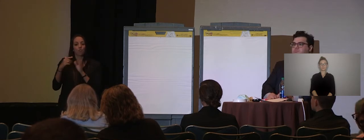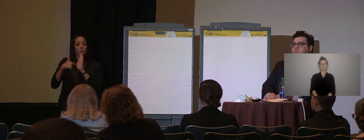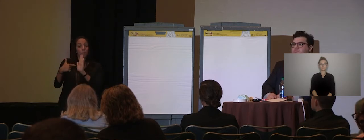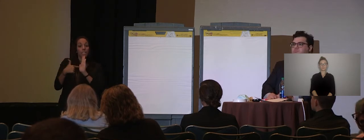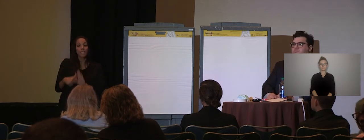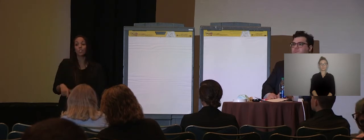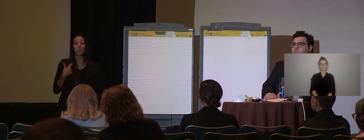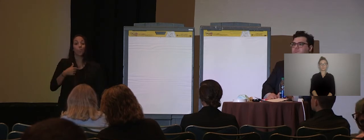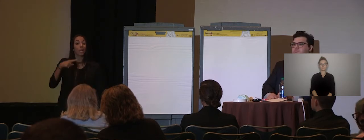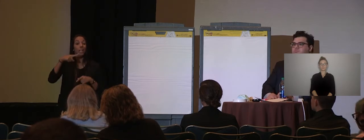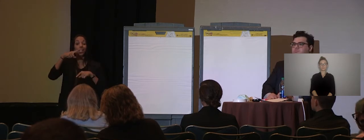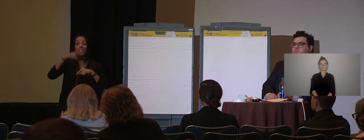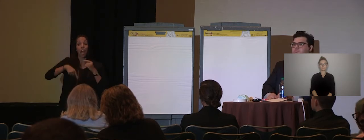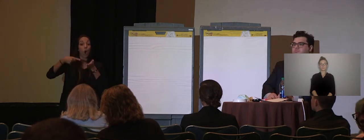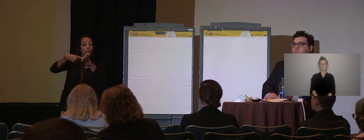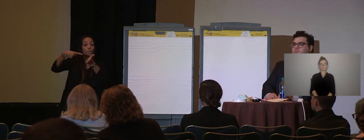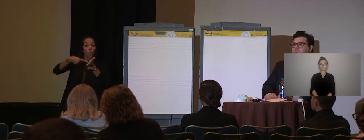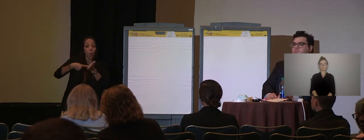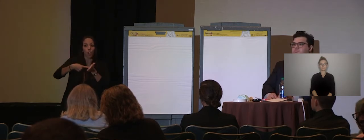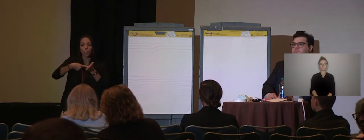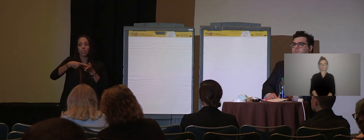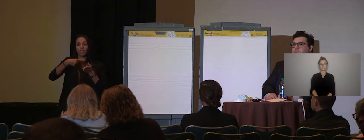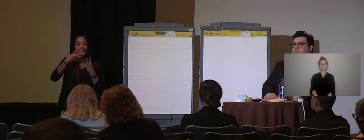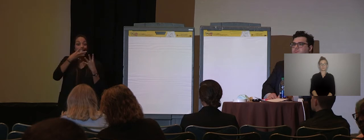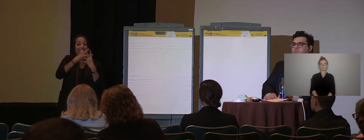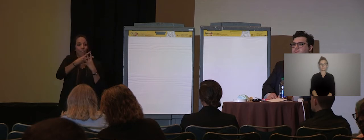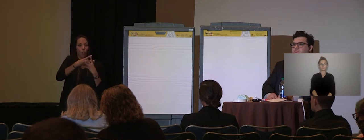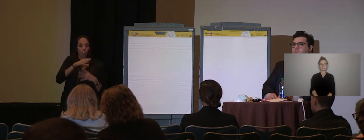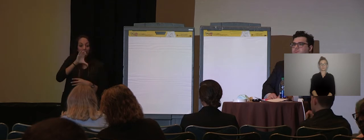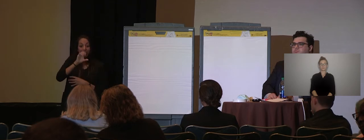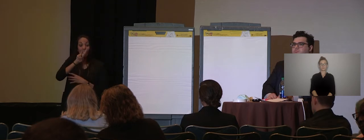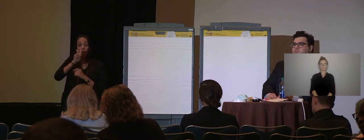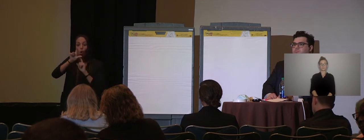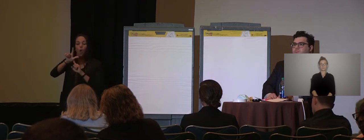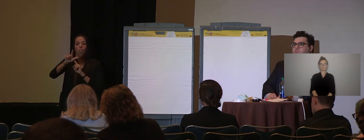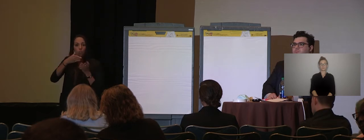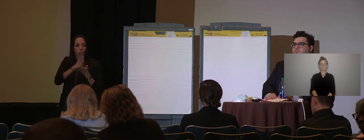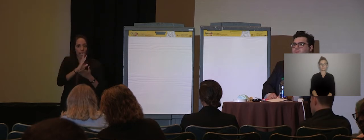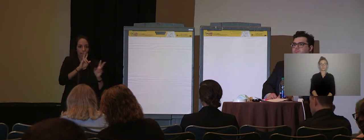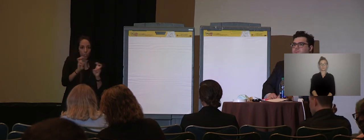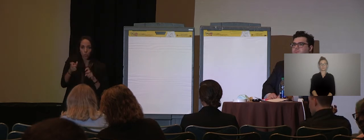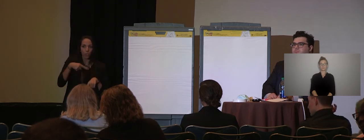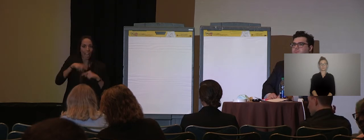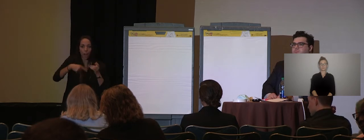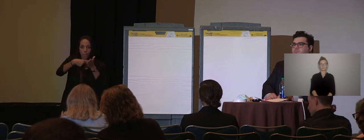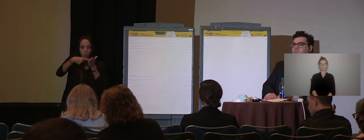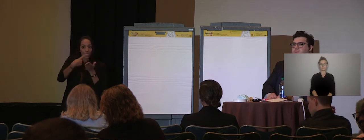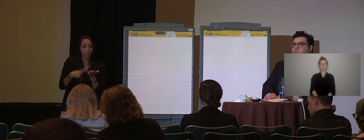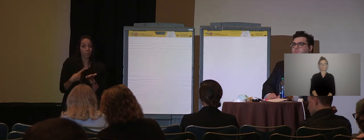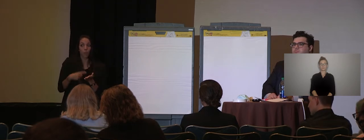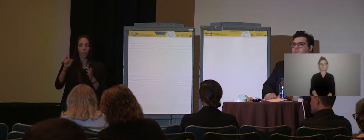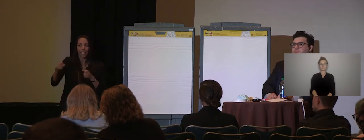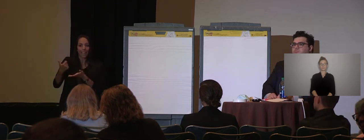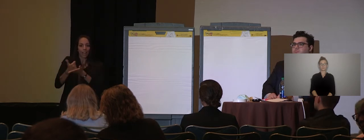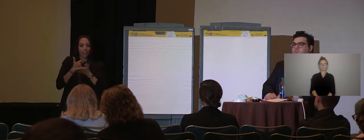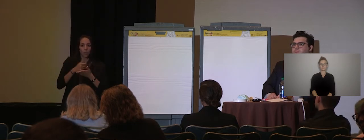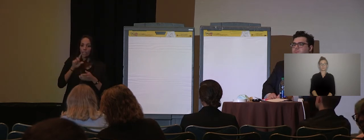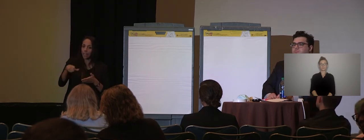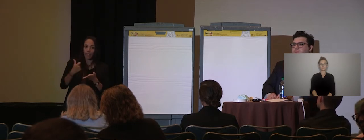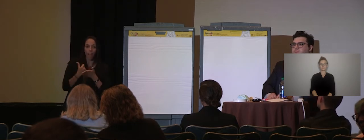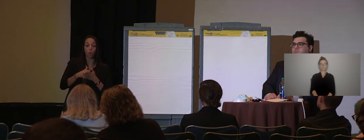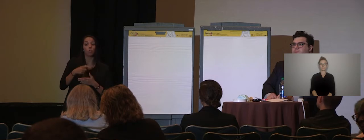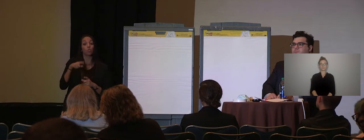representation within civil rights issues. But every single time, and I've helped people just as a layperson, to go to court and